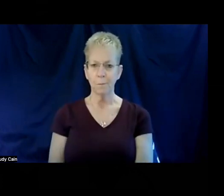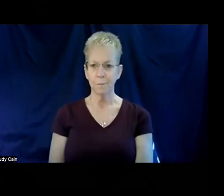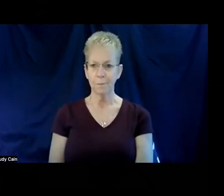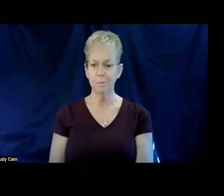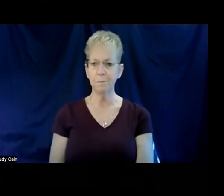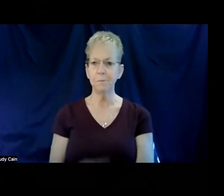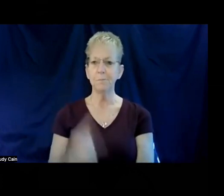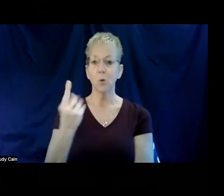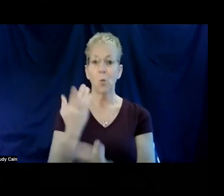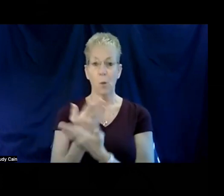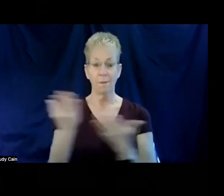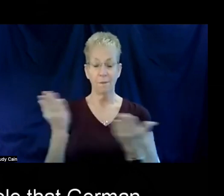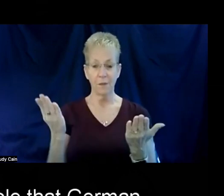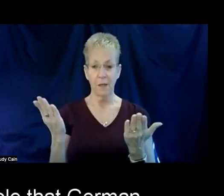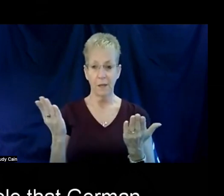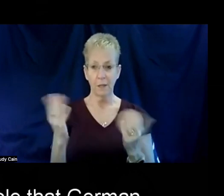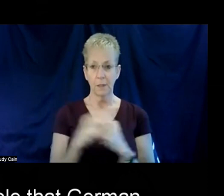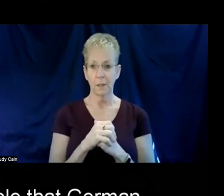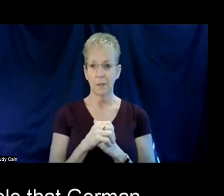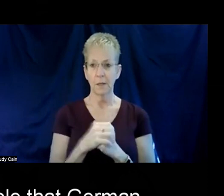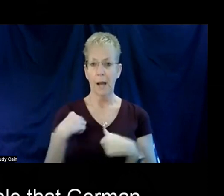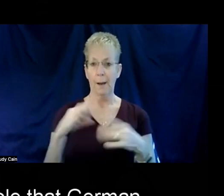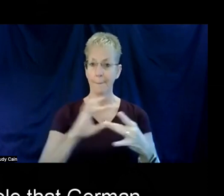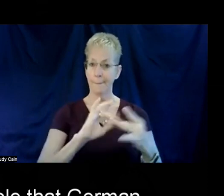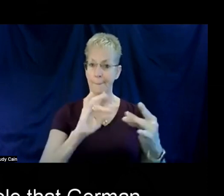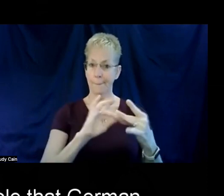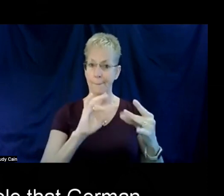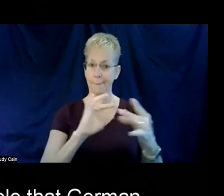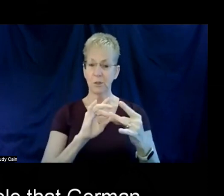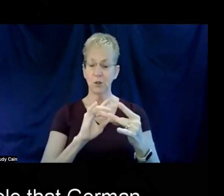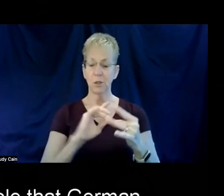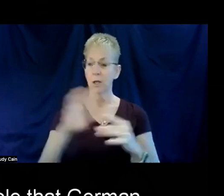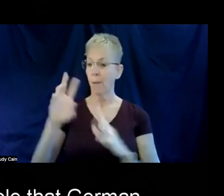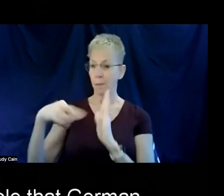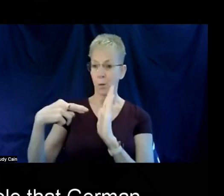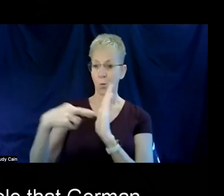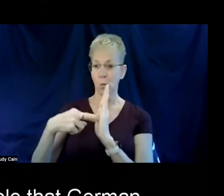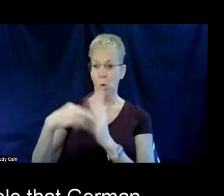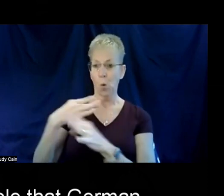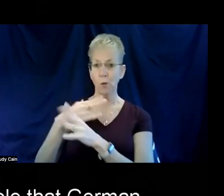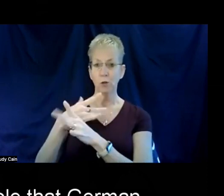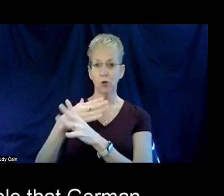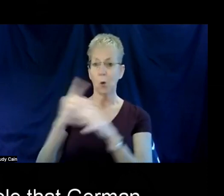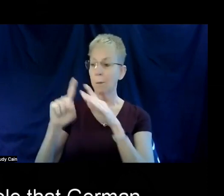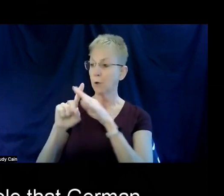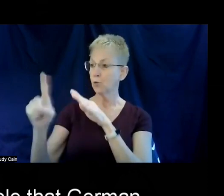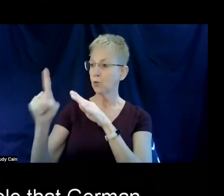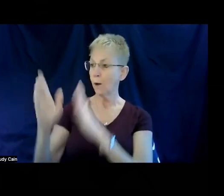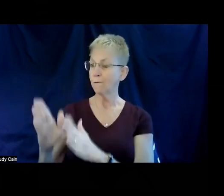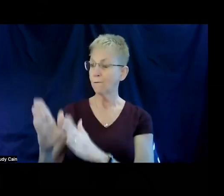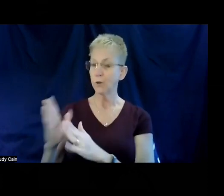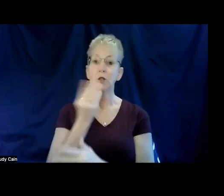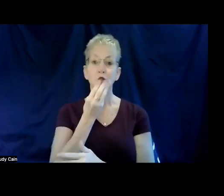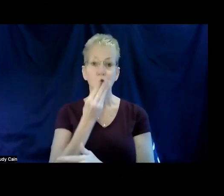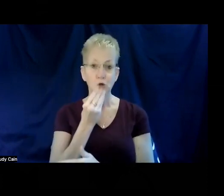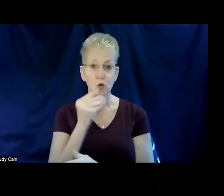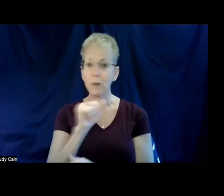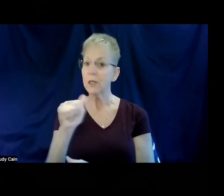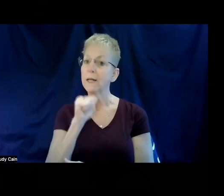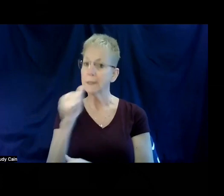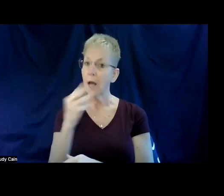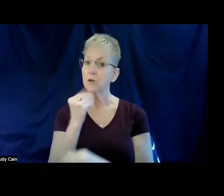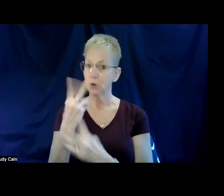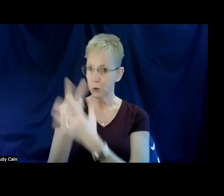One of the things that I mentioned was the role that German refugees, Jewish and non-Jewish, played in the war